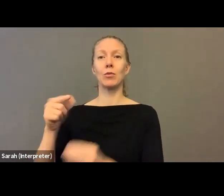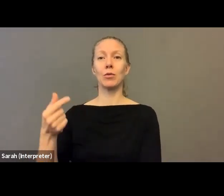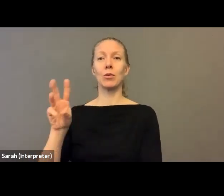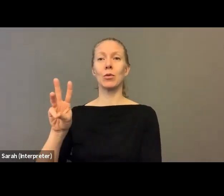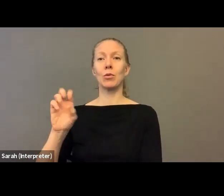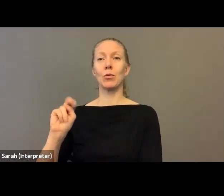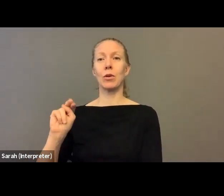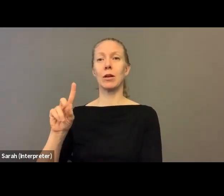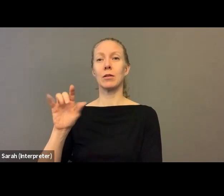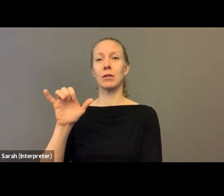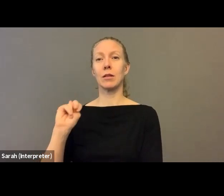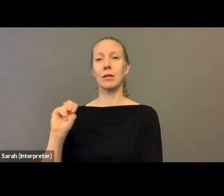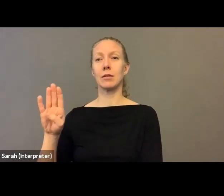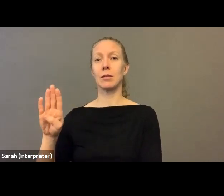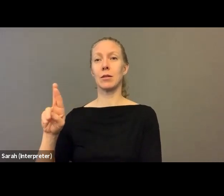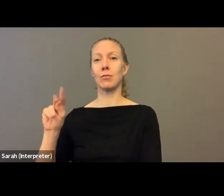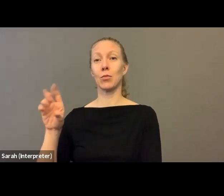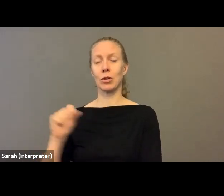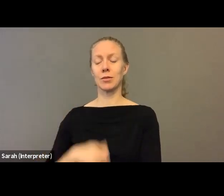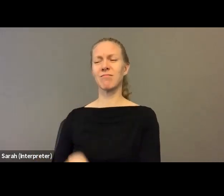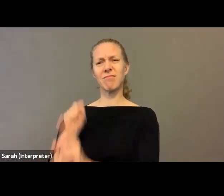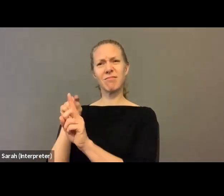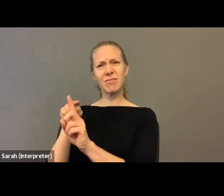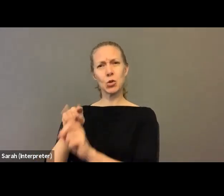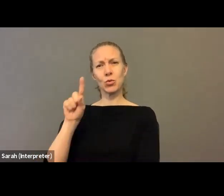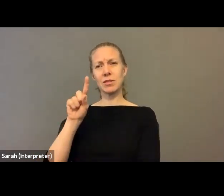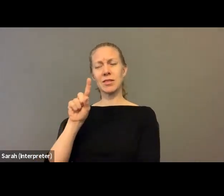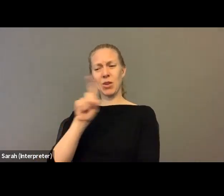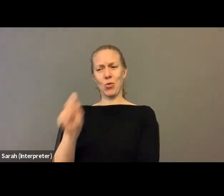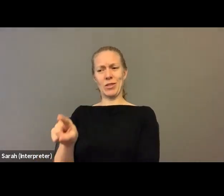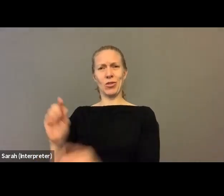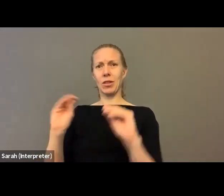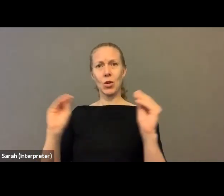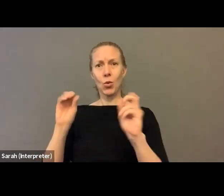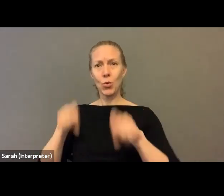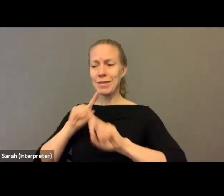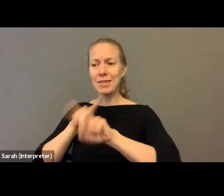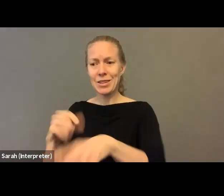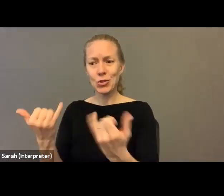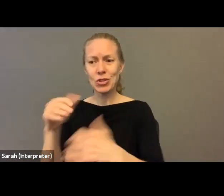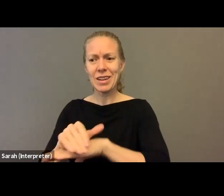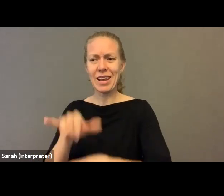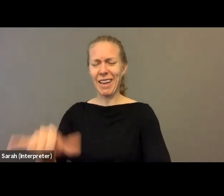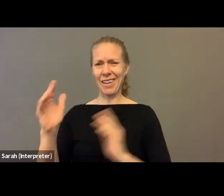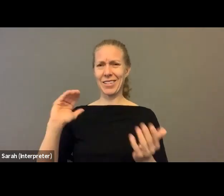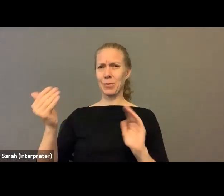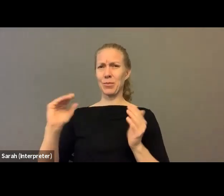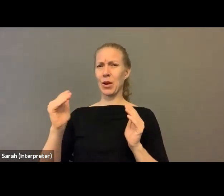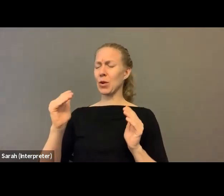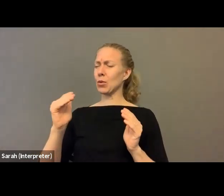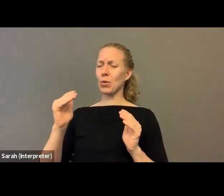Gwendolyn Brooks was a Jeopardy question no one could answer tonight. That's a metaphor too painful to wrap my head